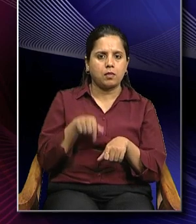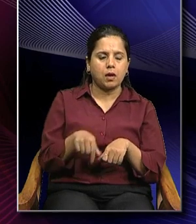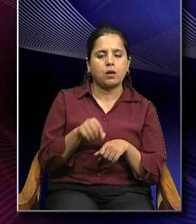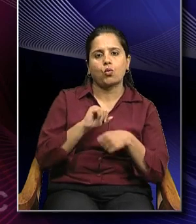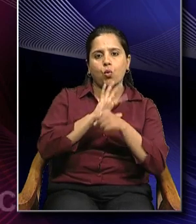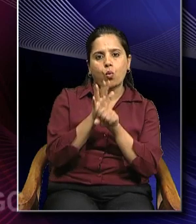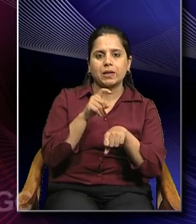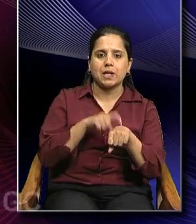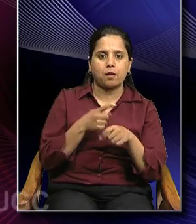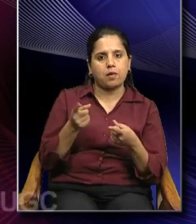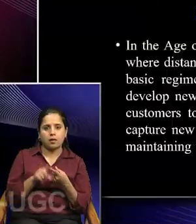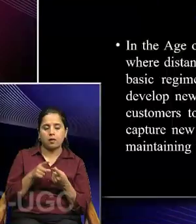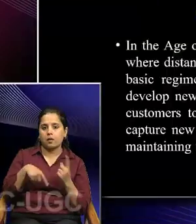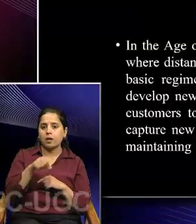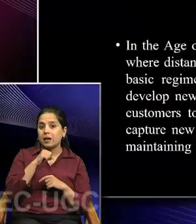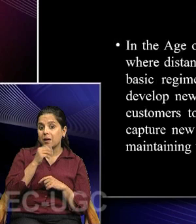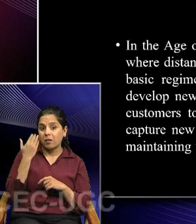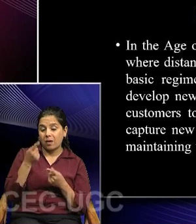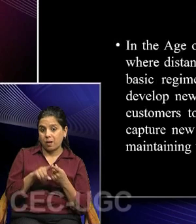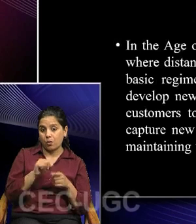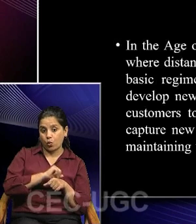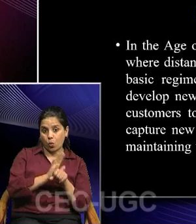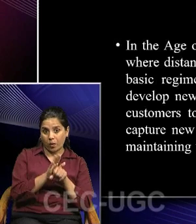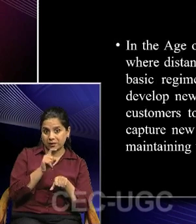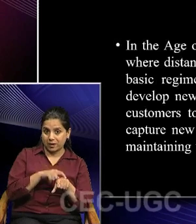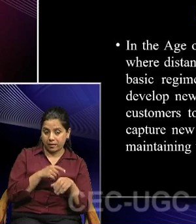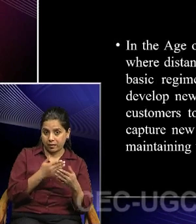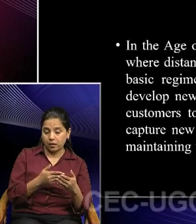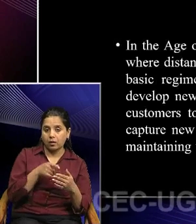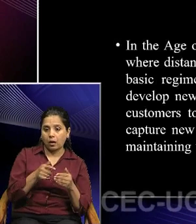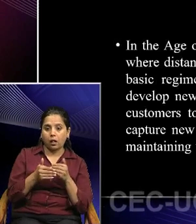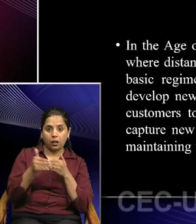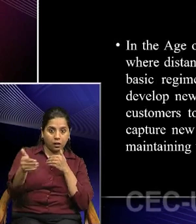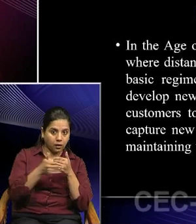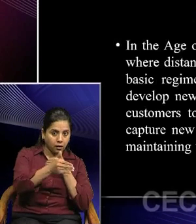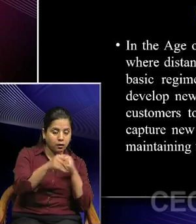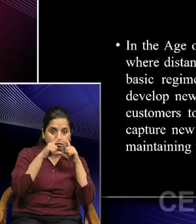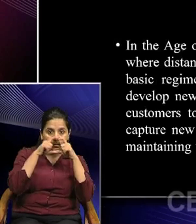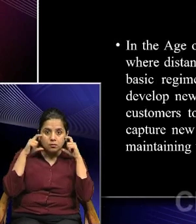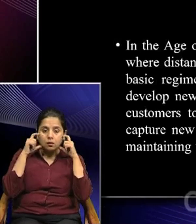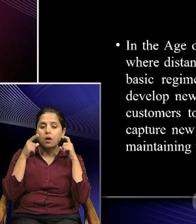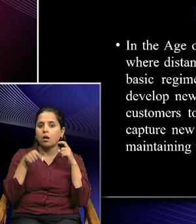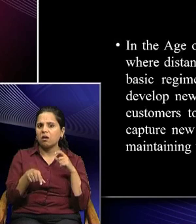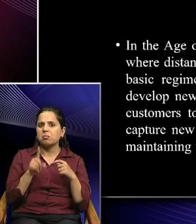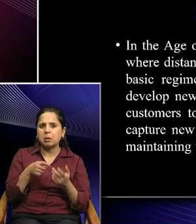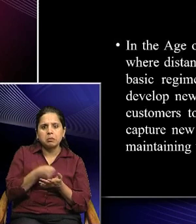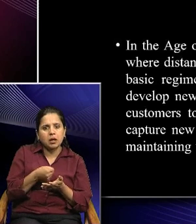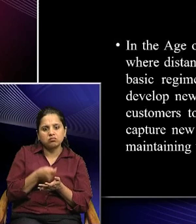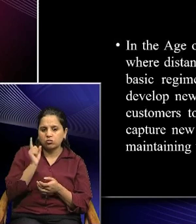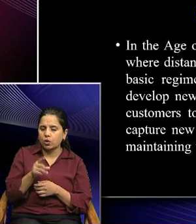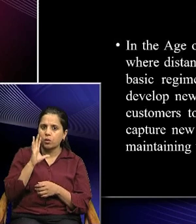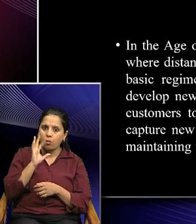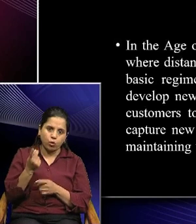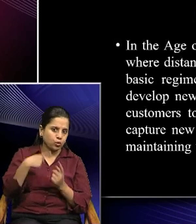COVID-19. In the age of COVID-19 pandemic, where distancing and masking, it became the basic regime,